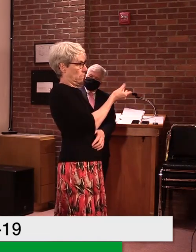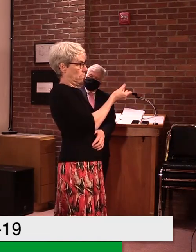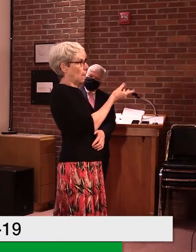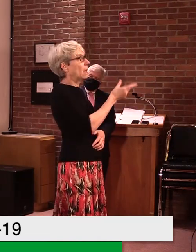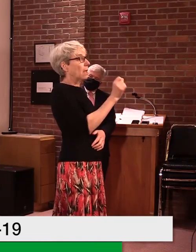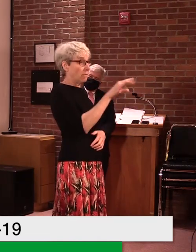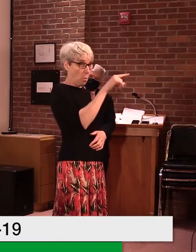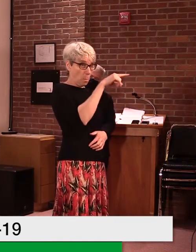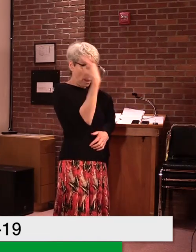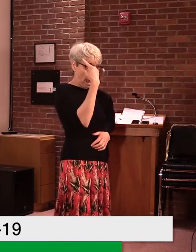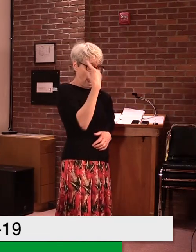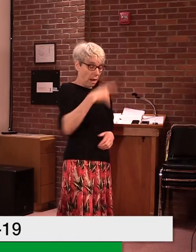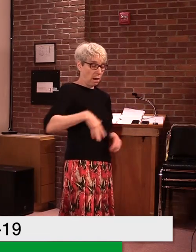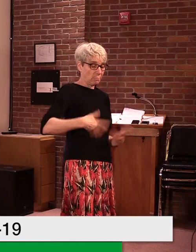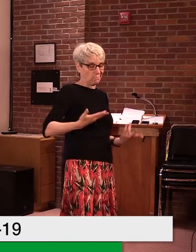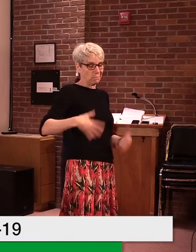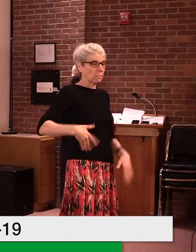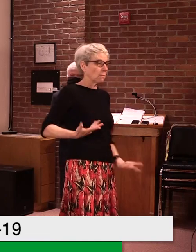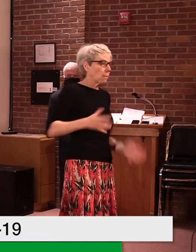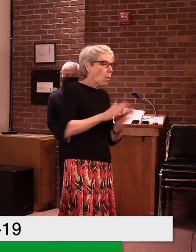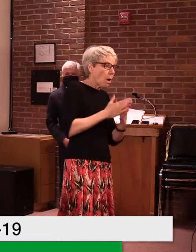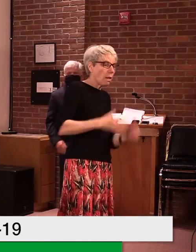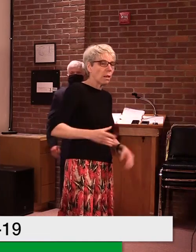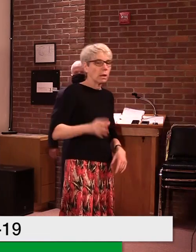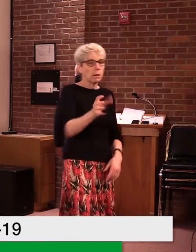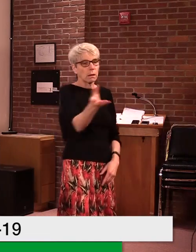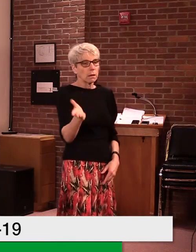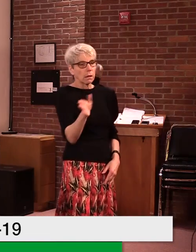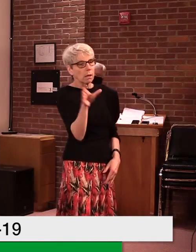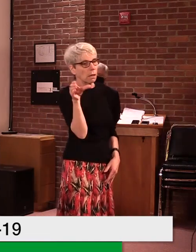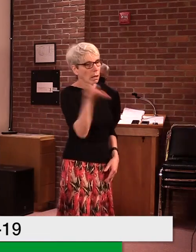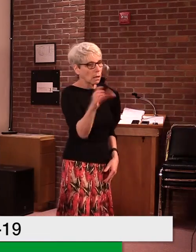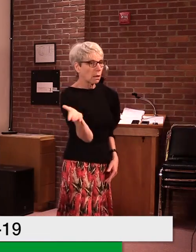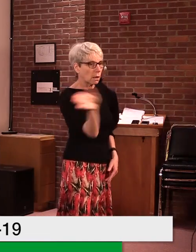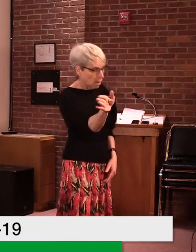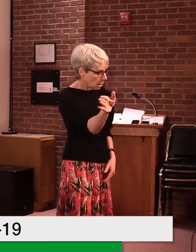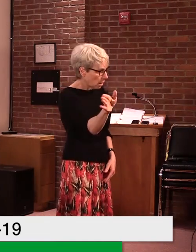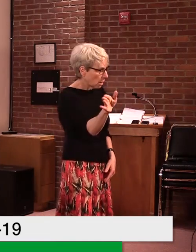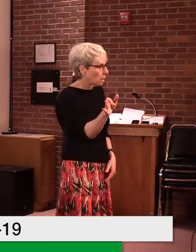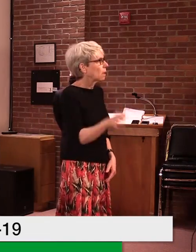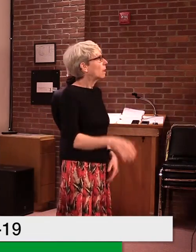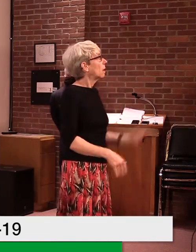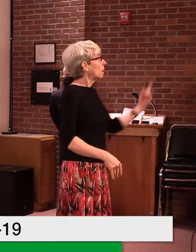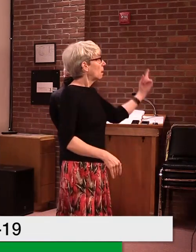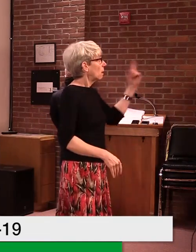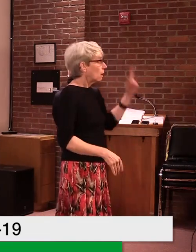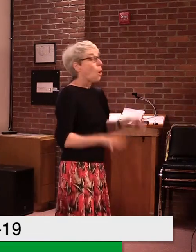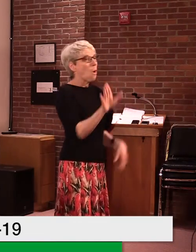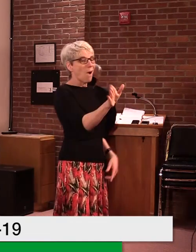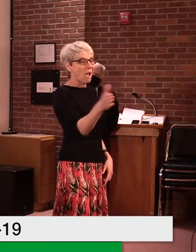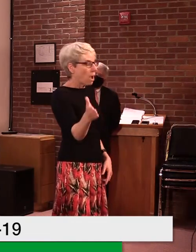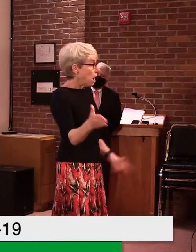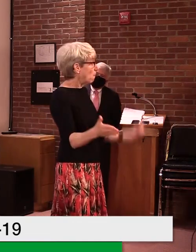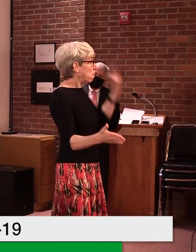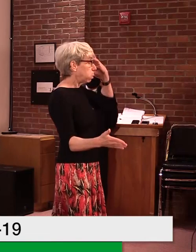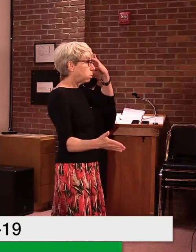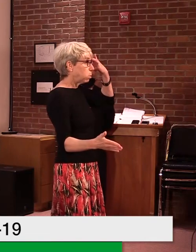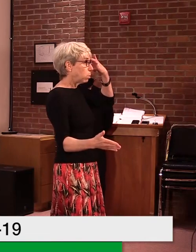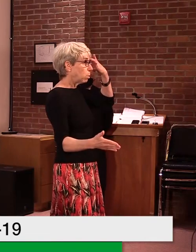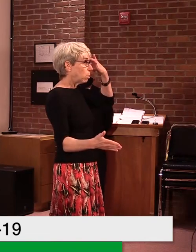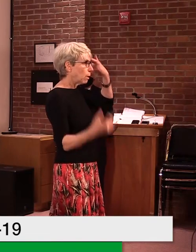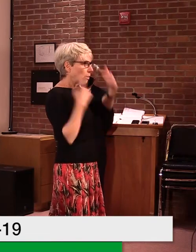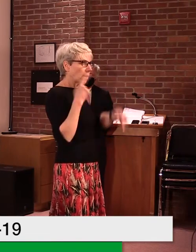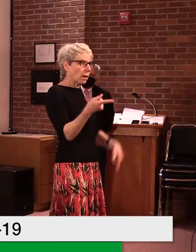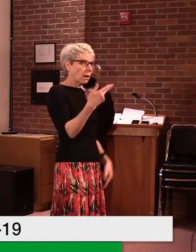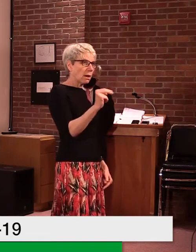black, and then possibly getting shot as a result. I mean, so that's something he had to teach his kids.